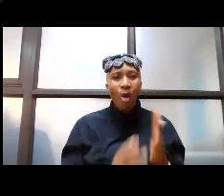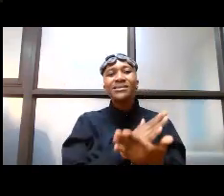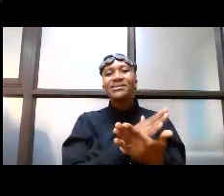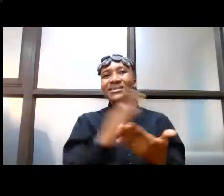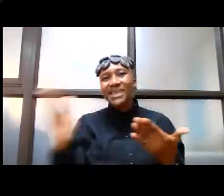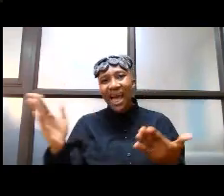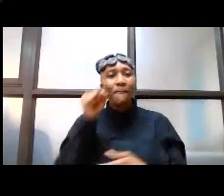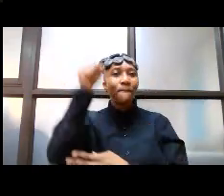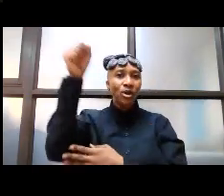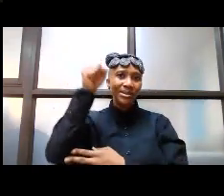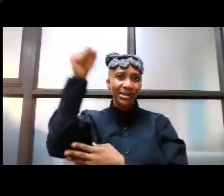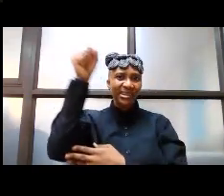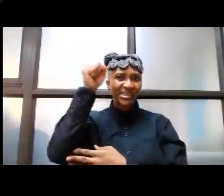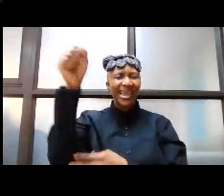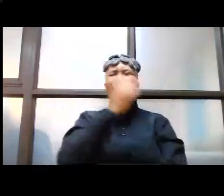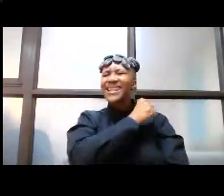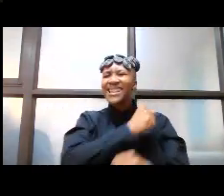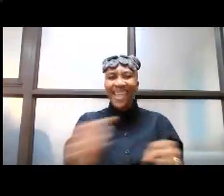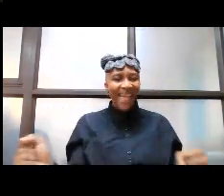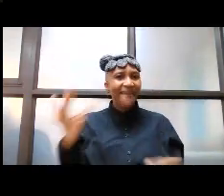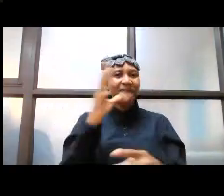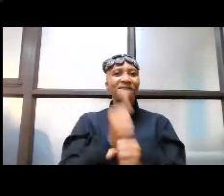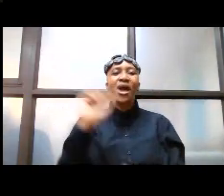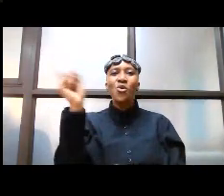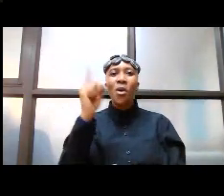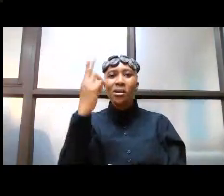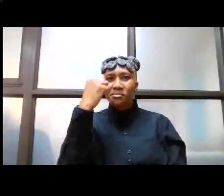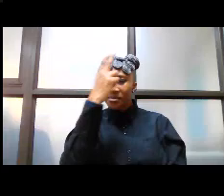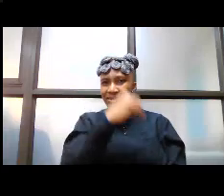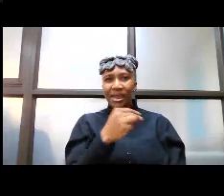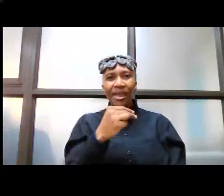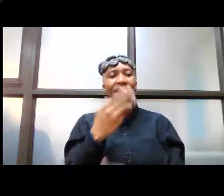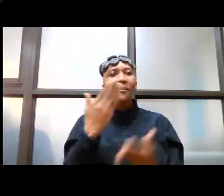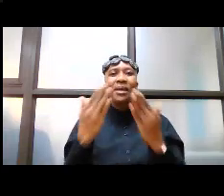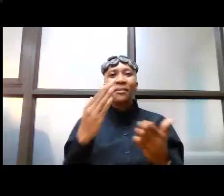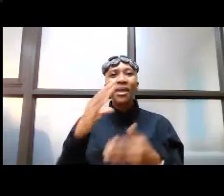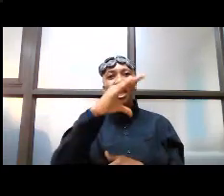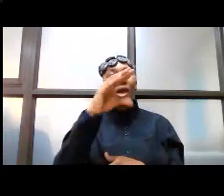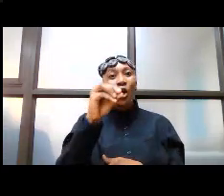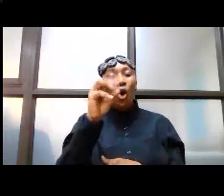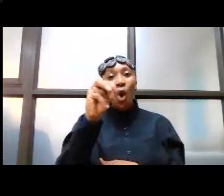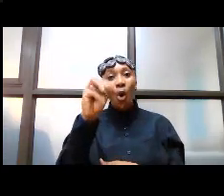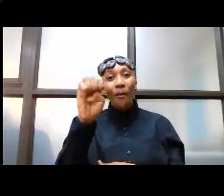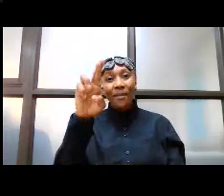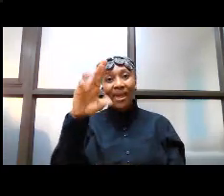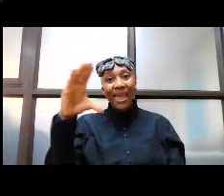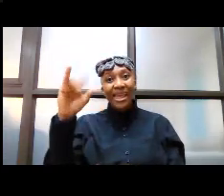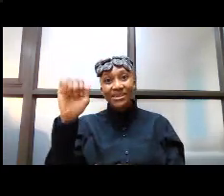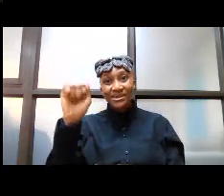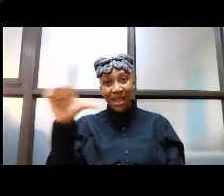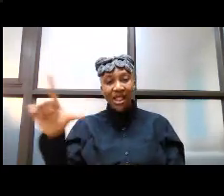never find us moving towards the commerce or the commercial law purely because of the foundation.